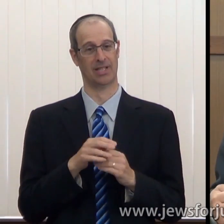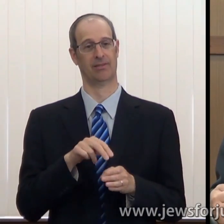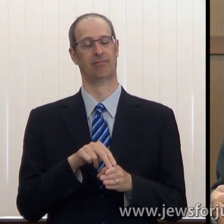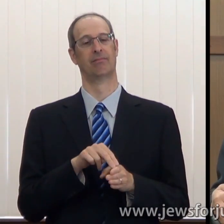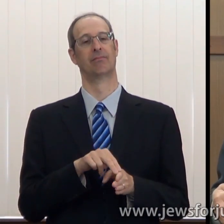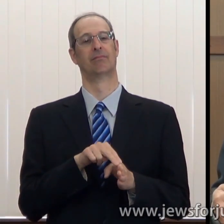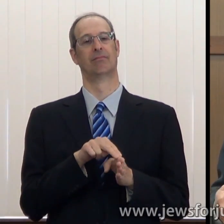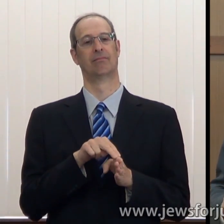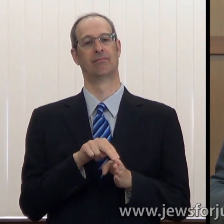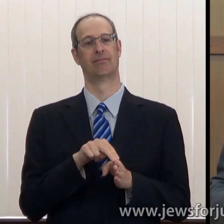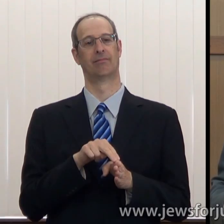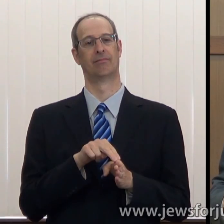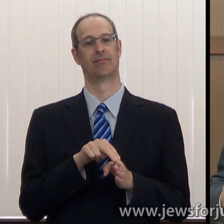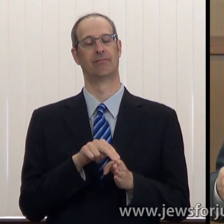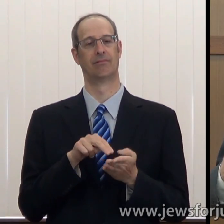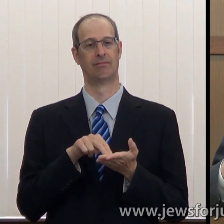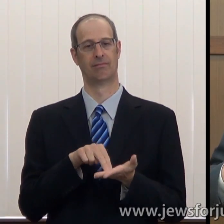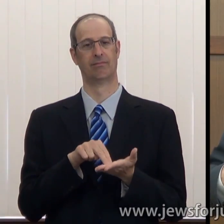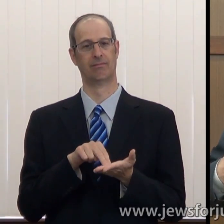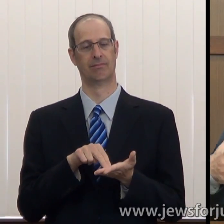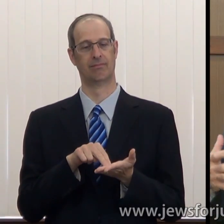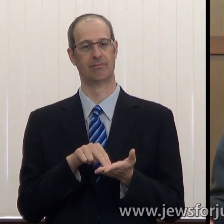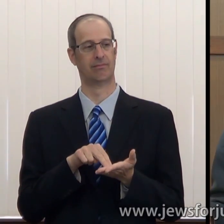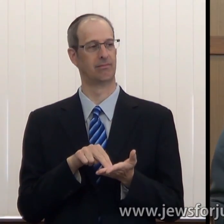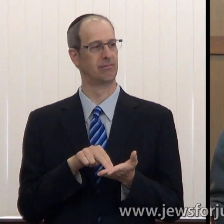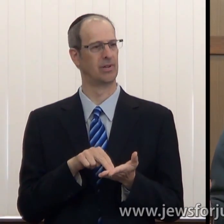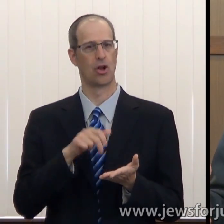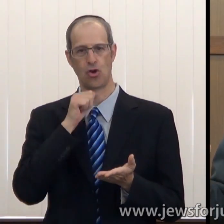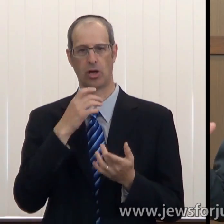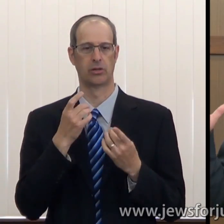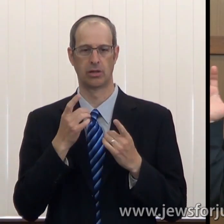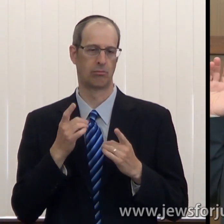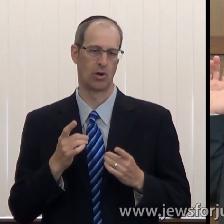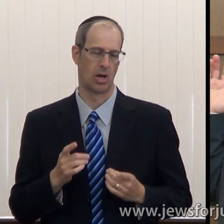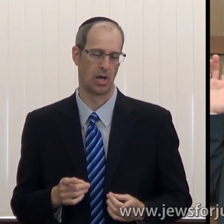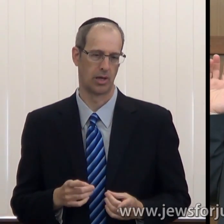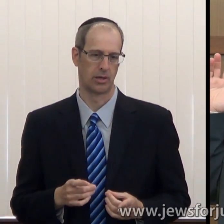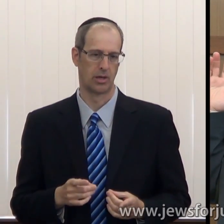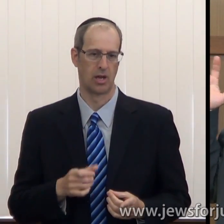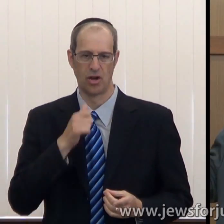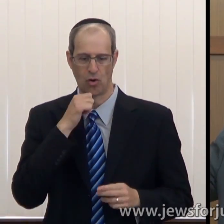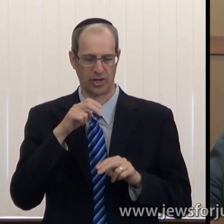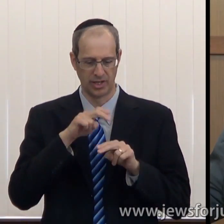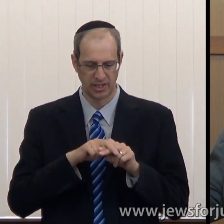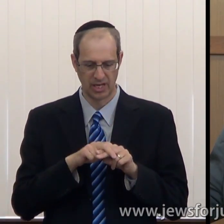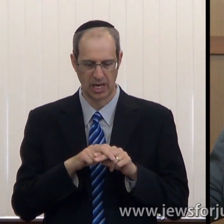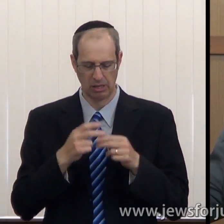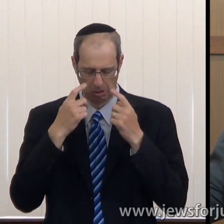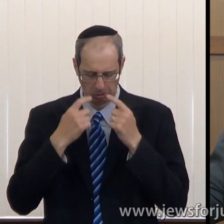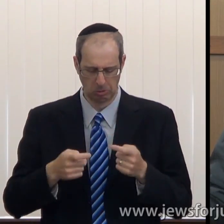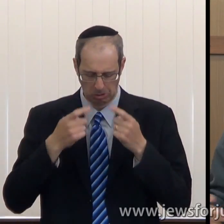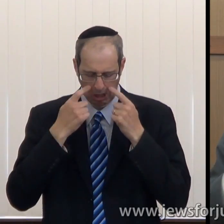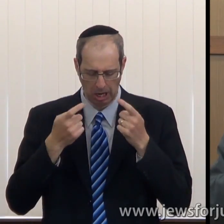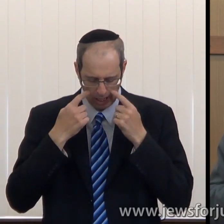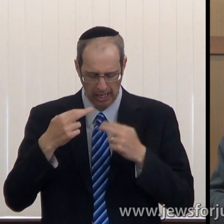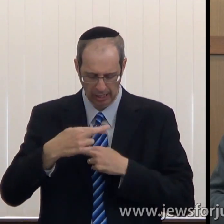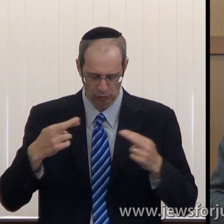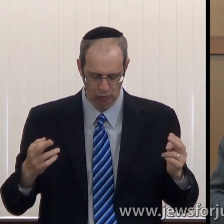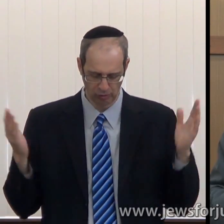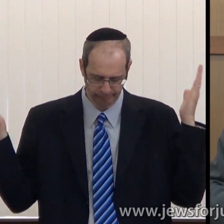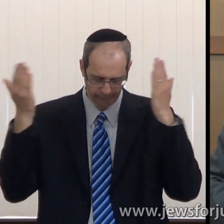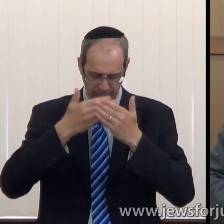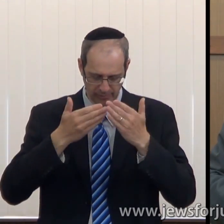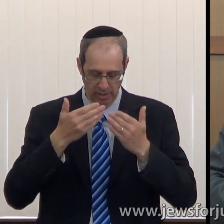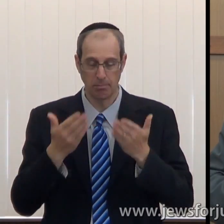straight, and they don't get depressed, and they don't sit in their room and cry all the time. They may be